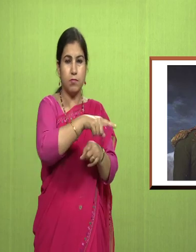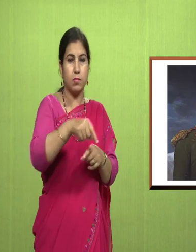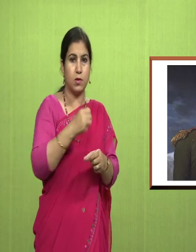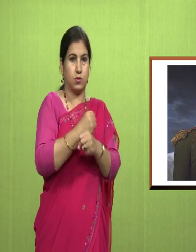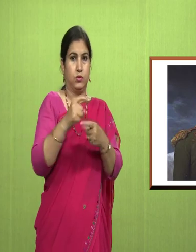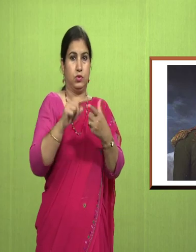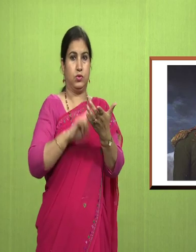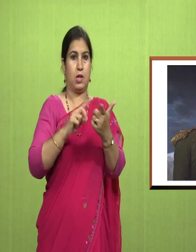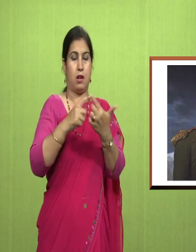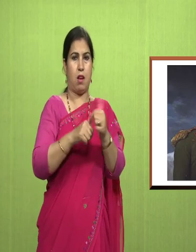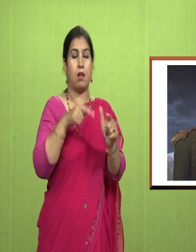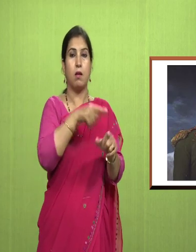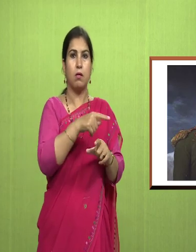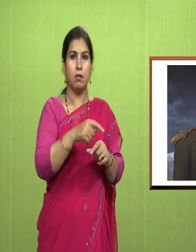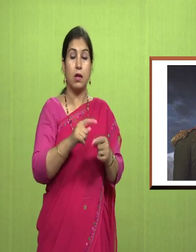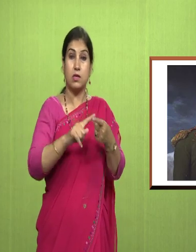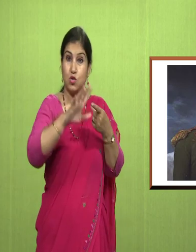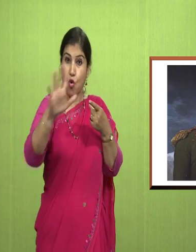who conquered most of Europe.